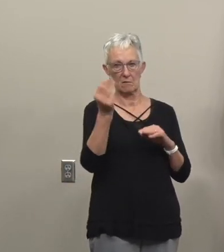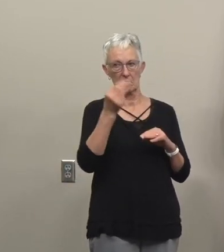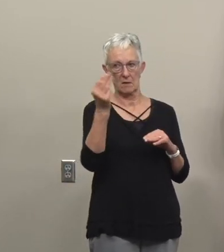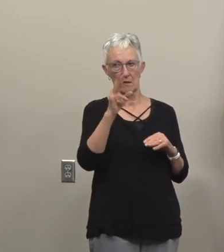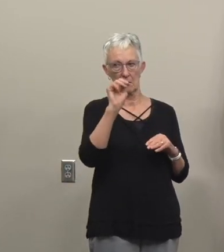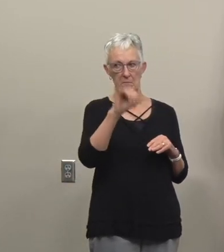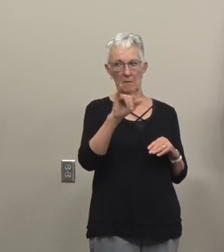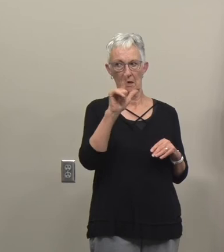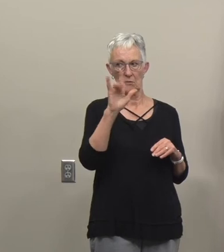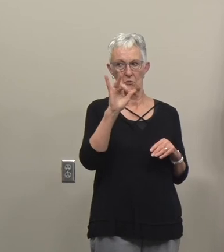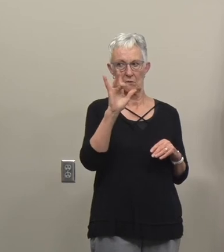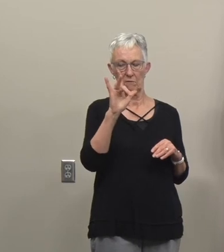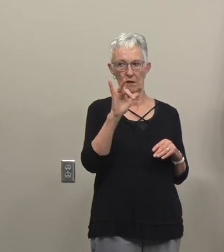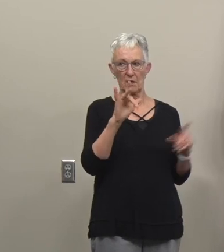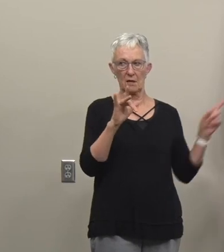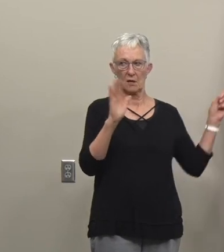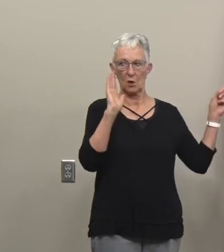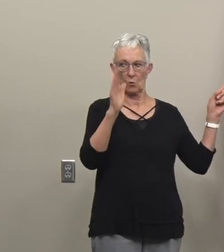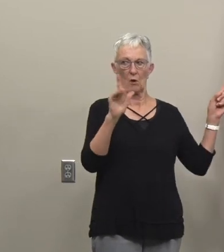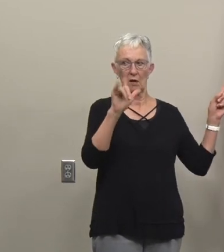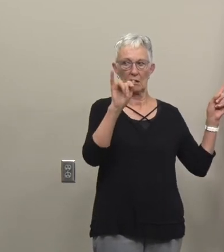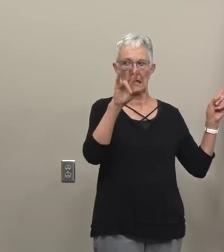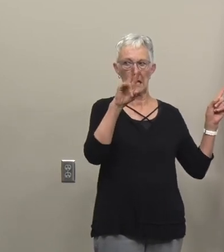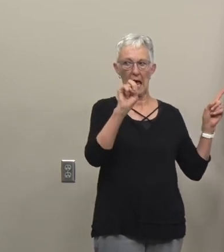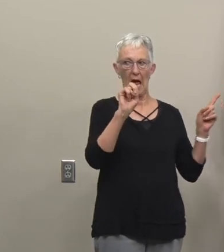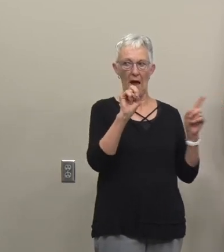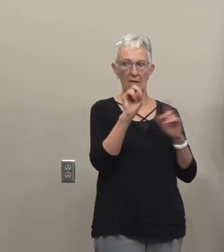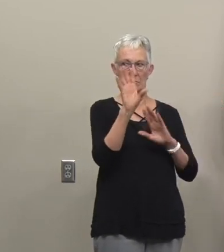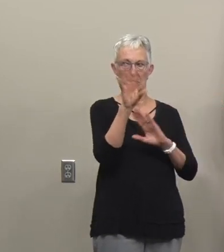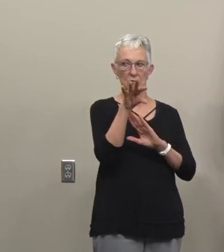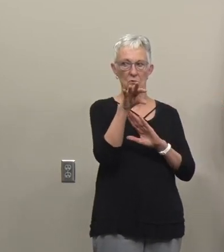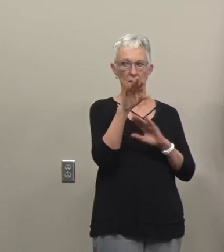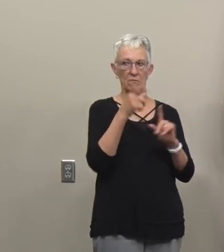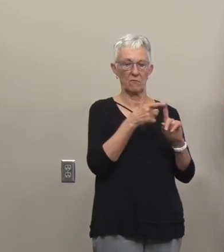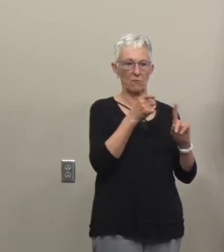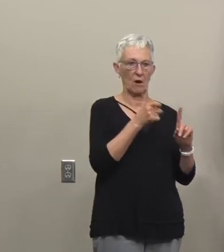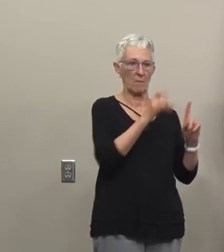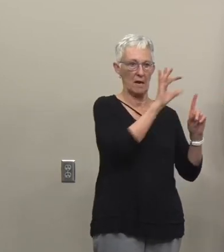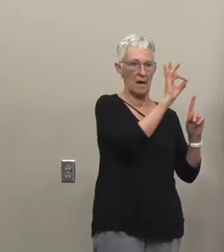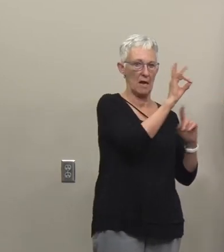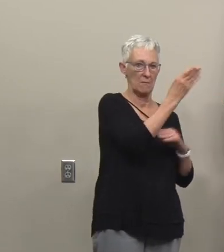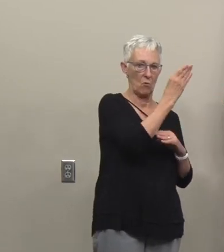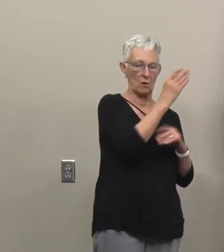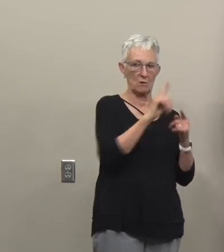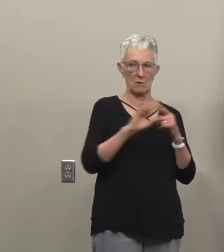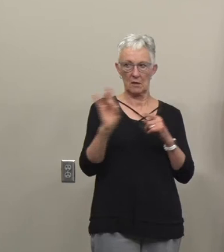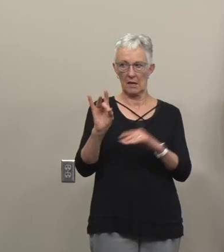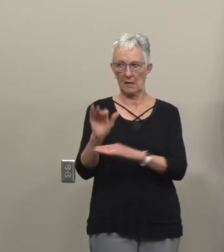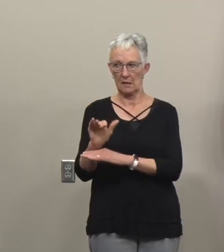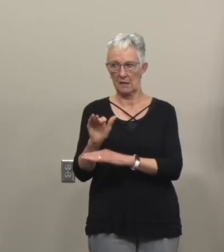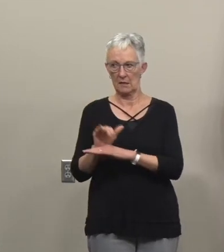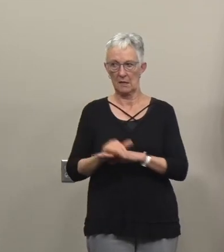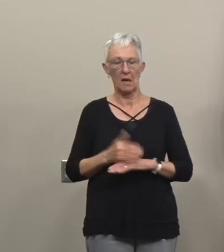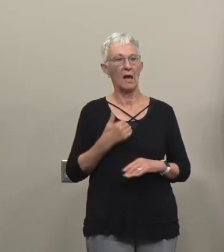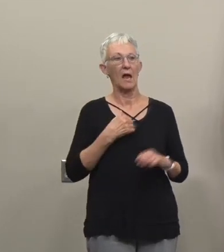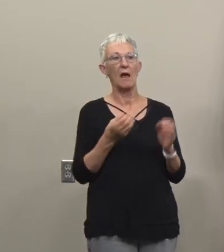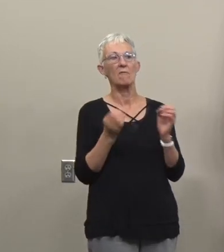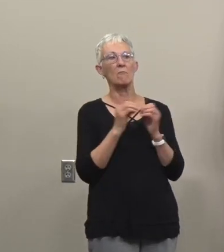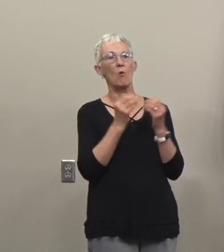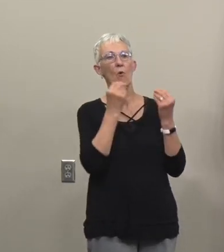will live stream the observance at the State Capitol Rotunda from 8 a.m. to 8 p.m. More information is available at